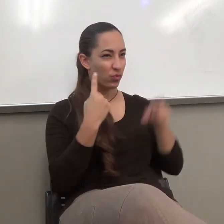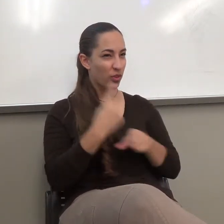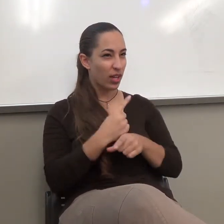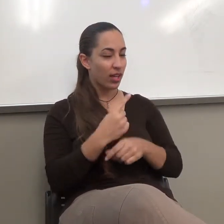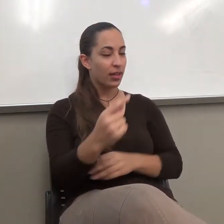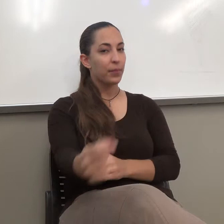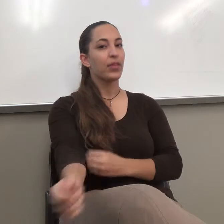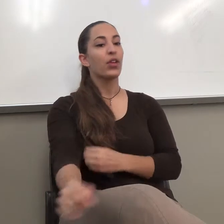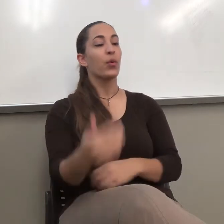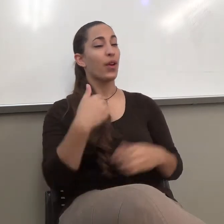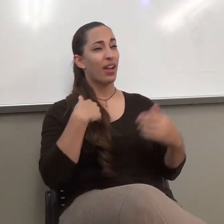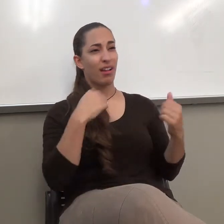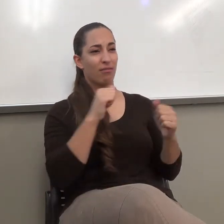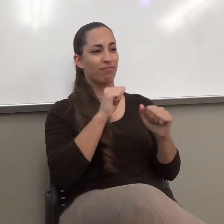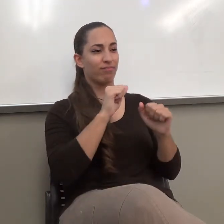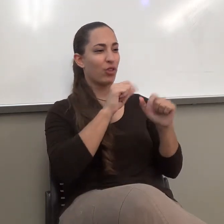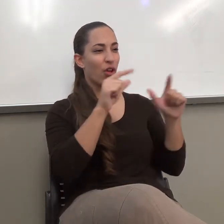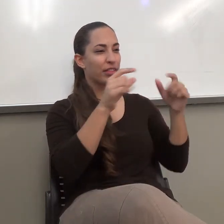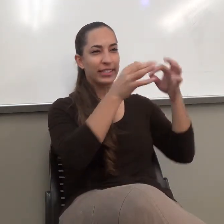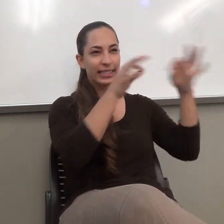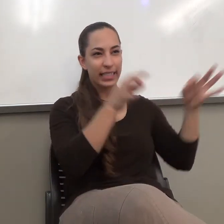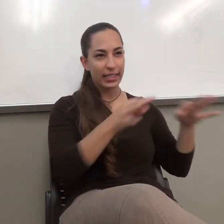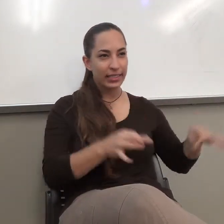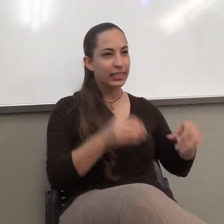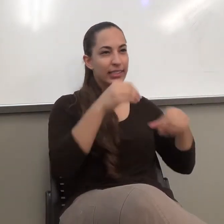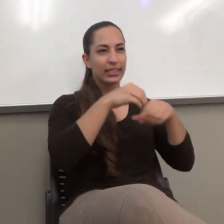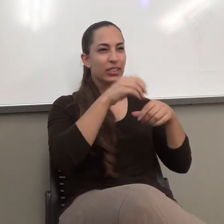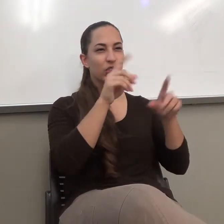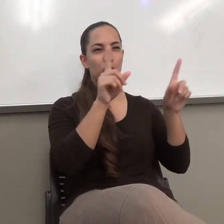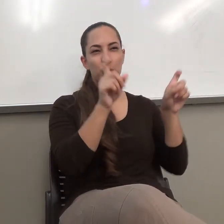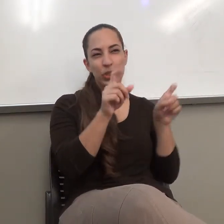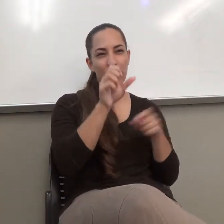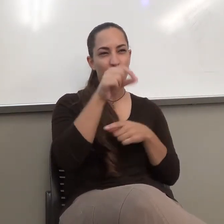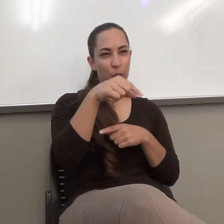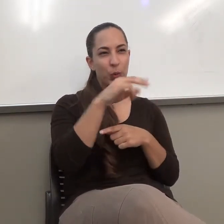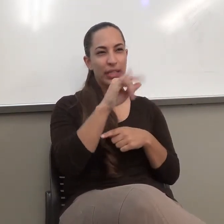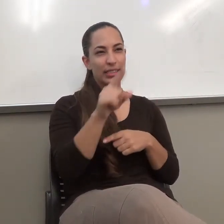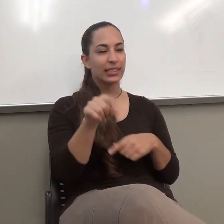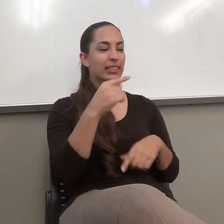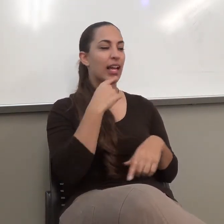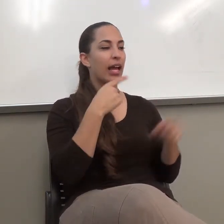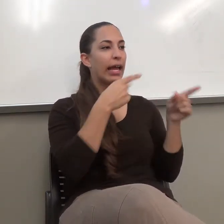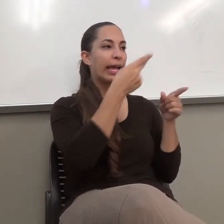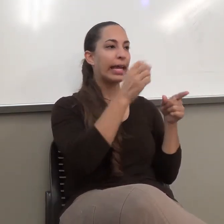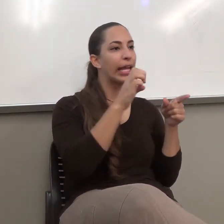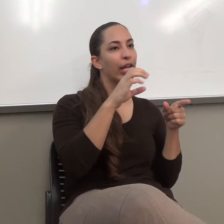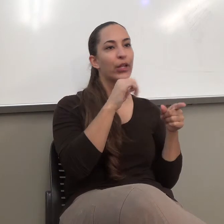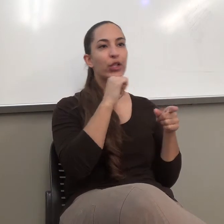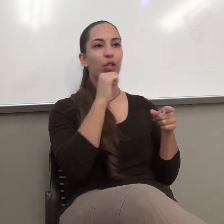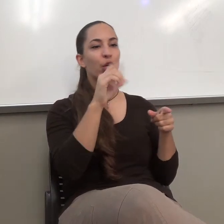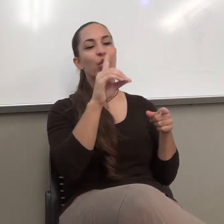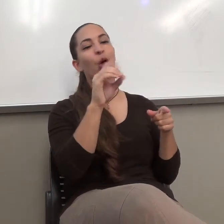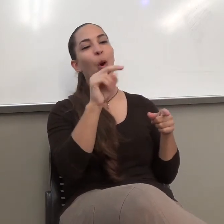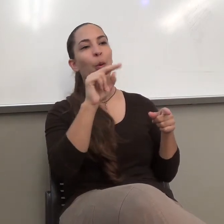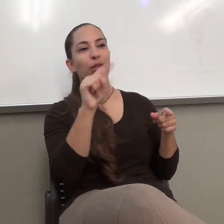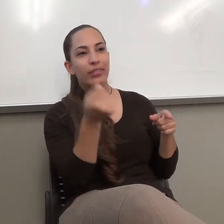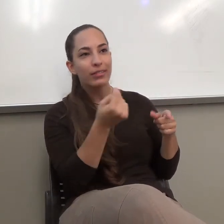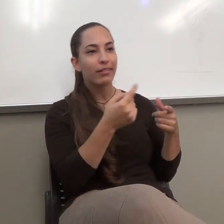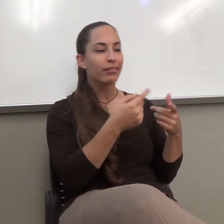had all those sentences in that quiz that said she don't and you don't. And I had this kind of